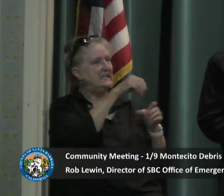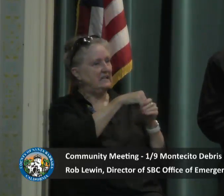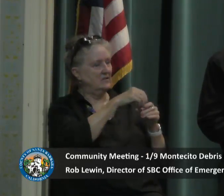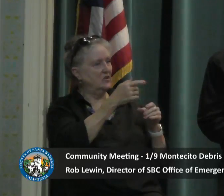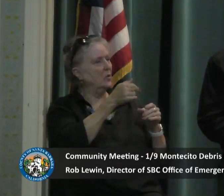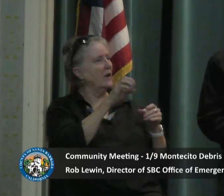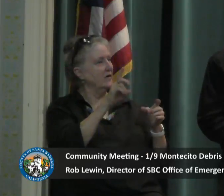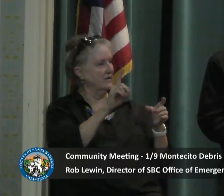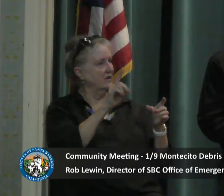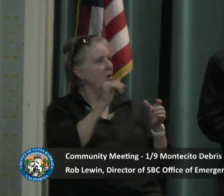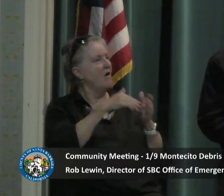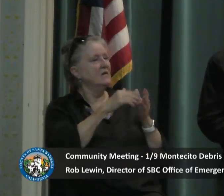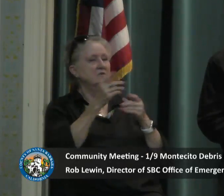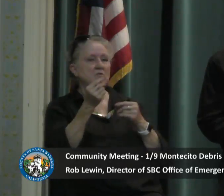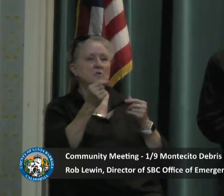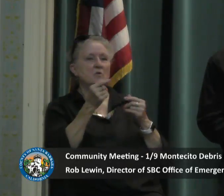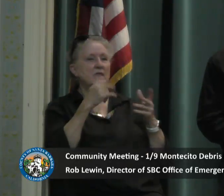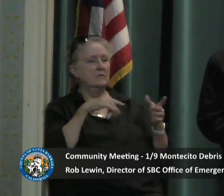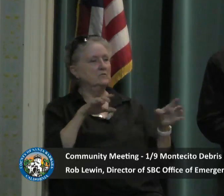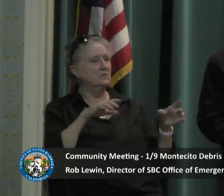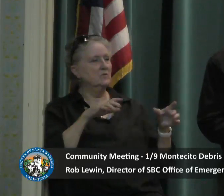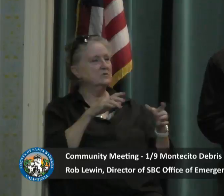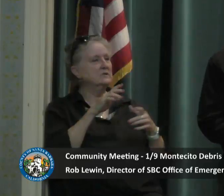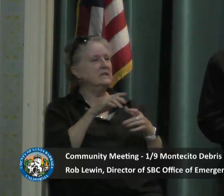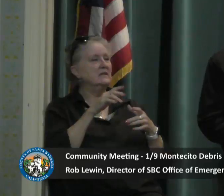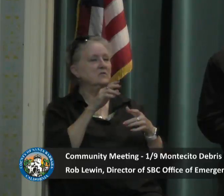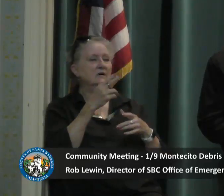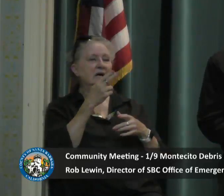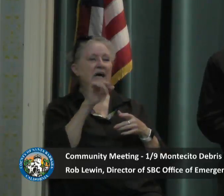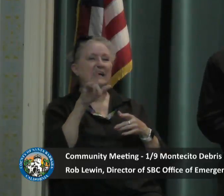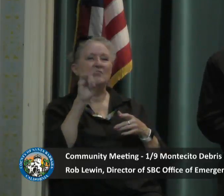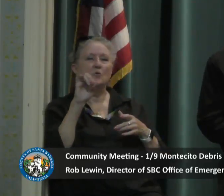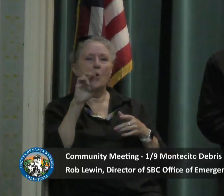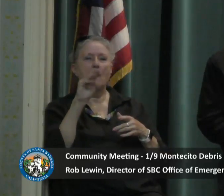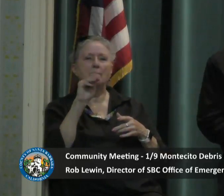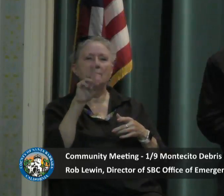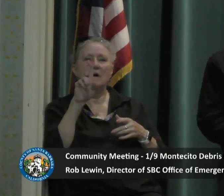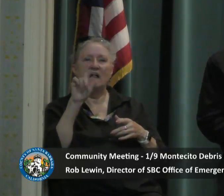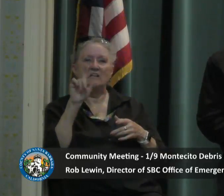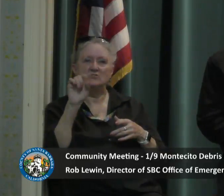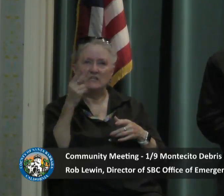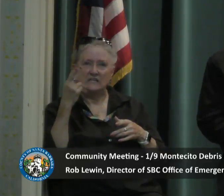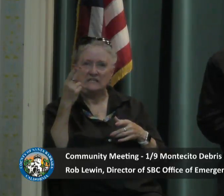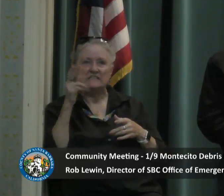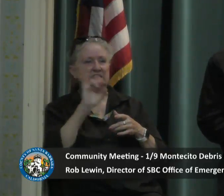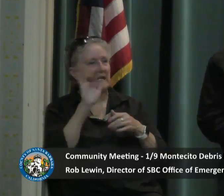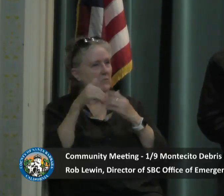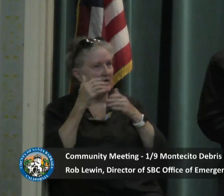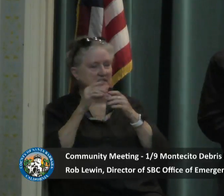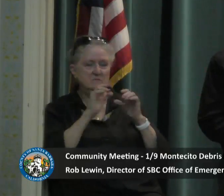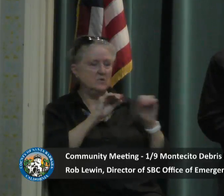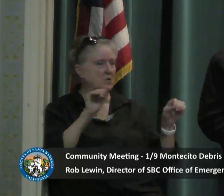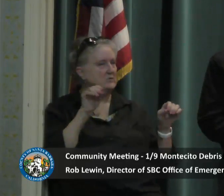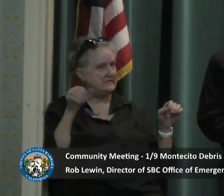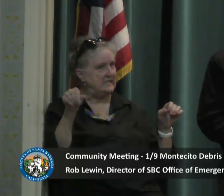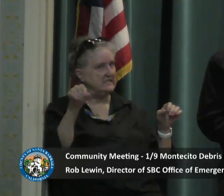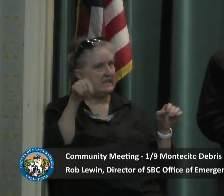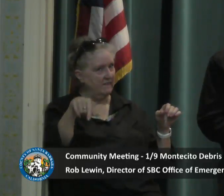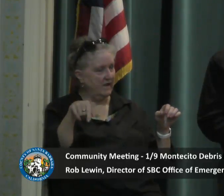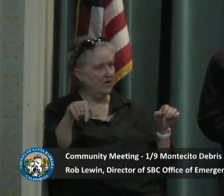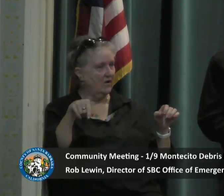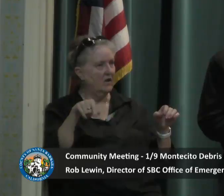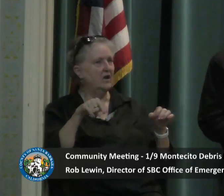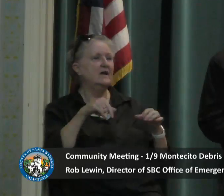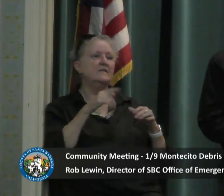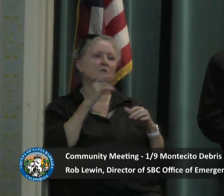in places, they'll strategically do what's called hydromulching. It's the same process without the seed in the mulch. The reason that that